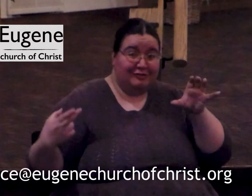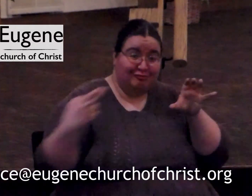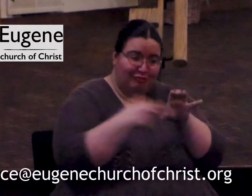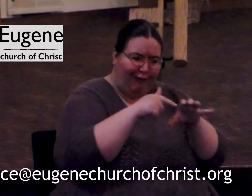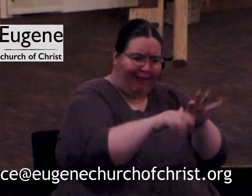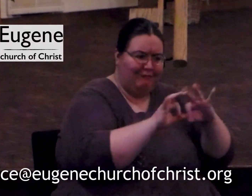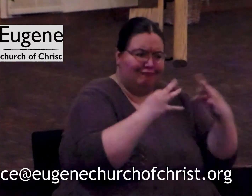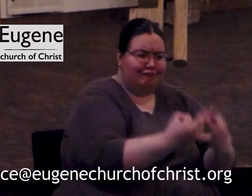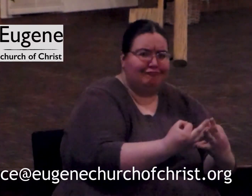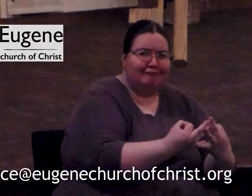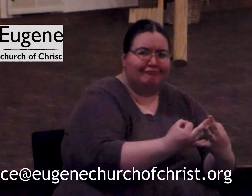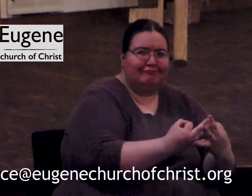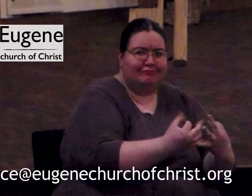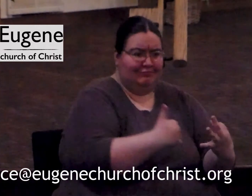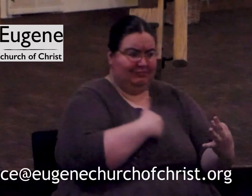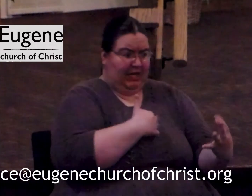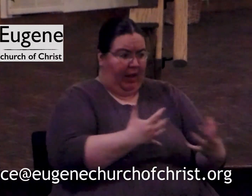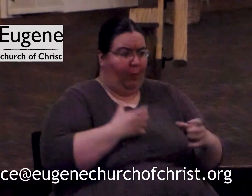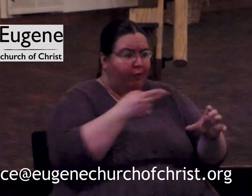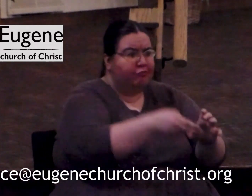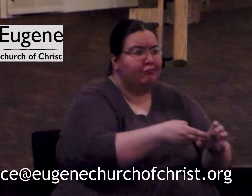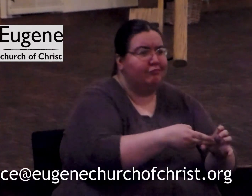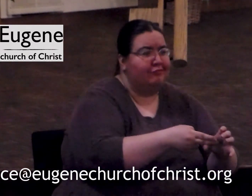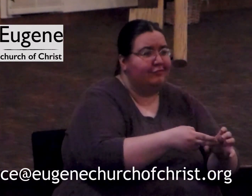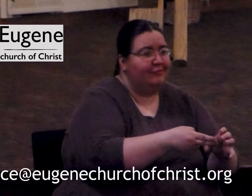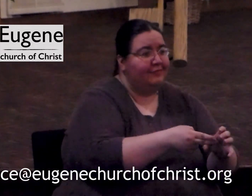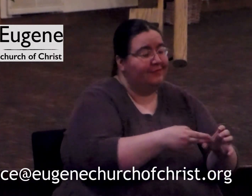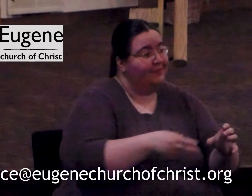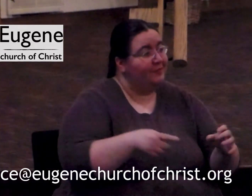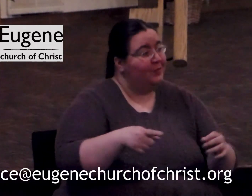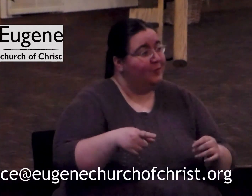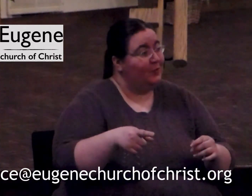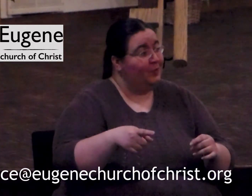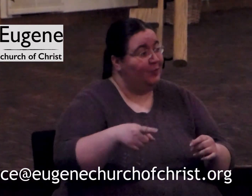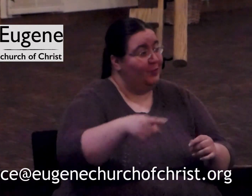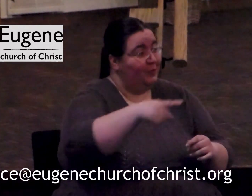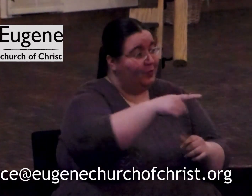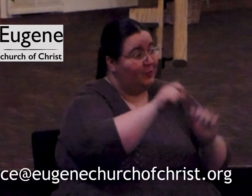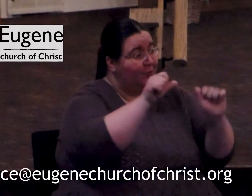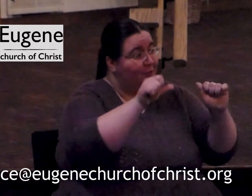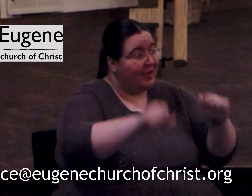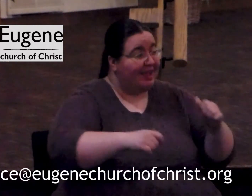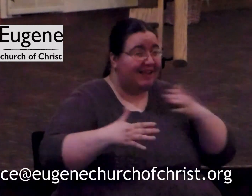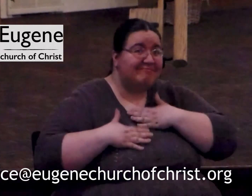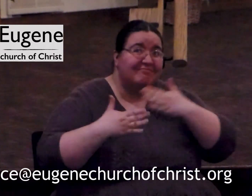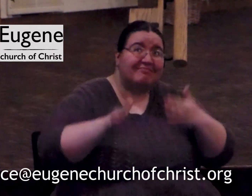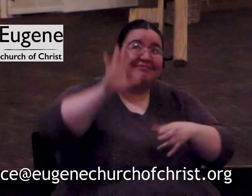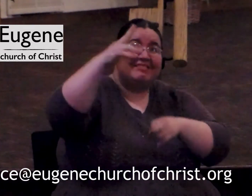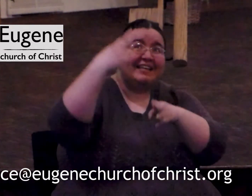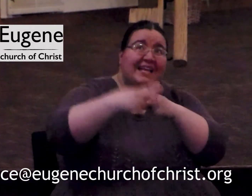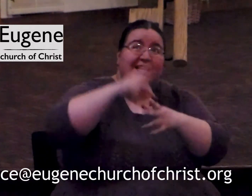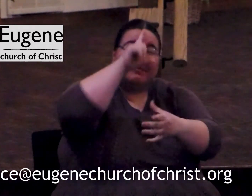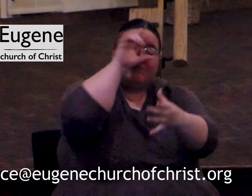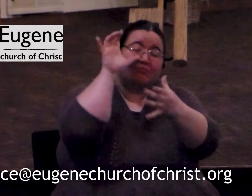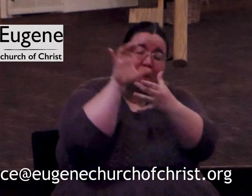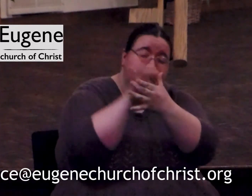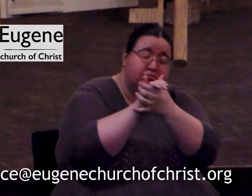each of us. This morning, if that sounds like a family you want to be a part of, sounds like a family I want to be a part of. And